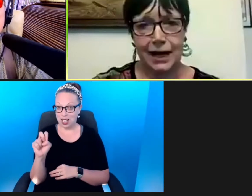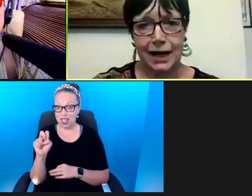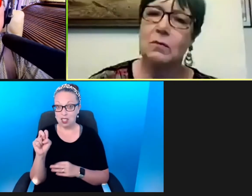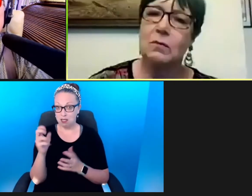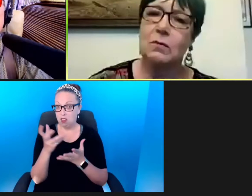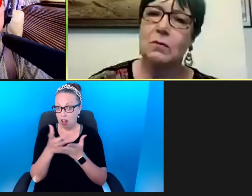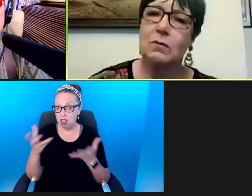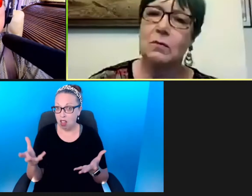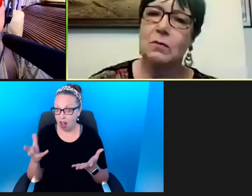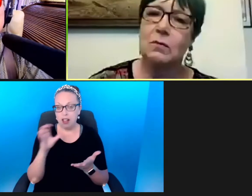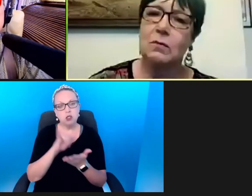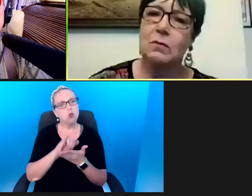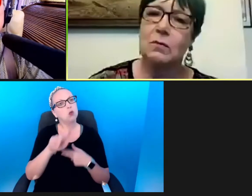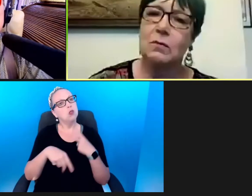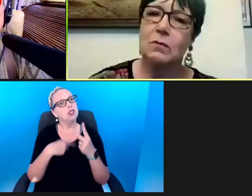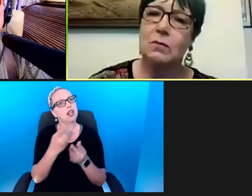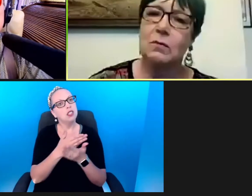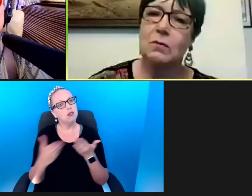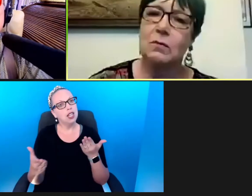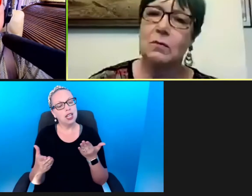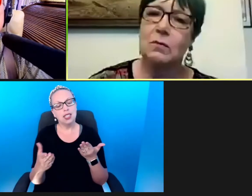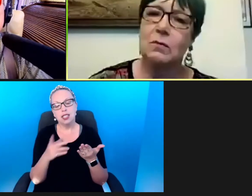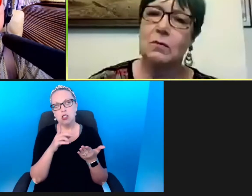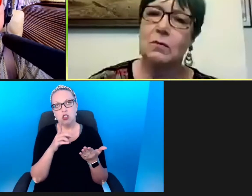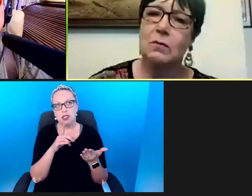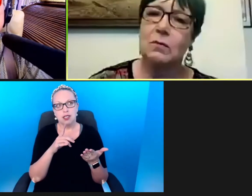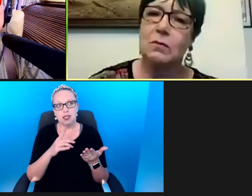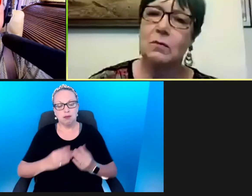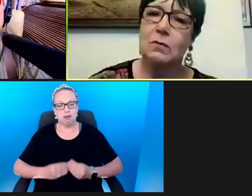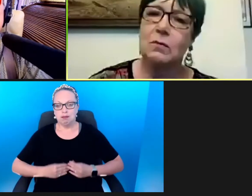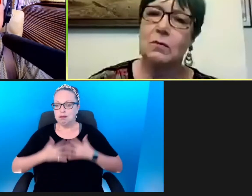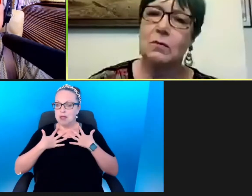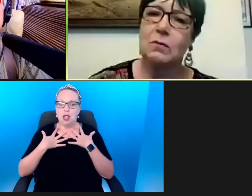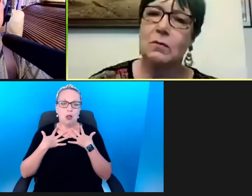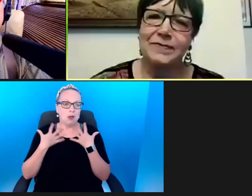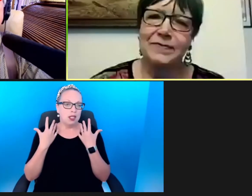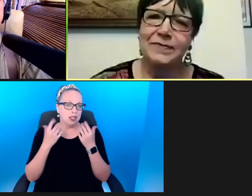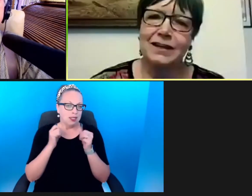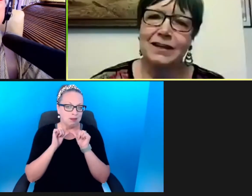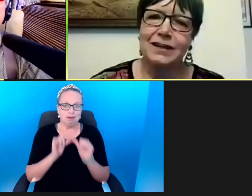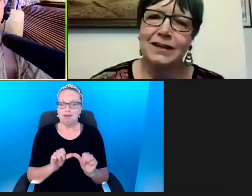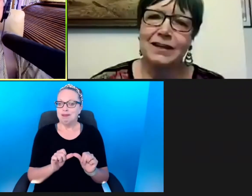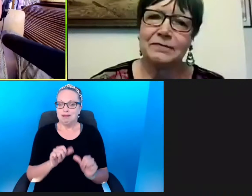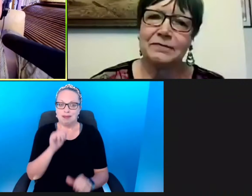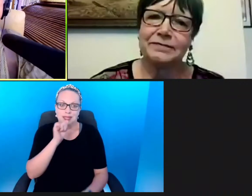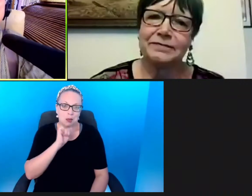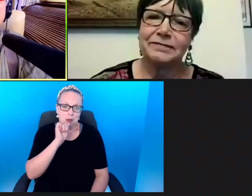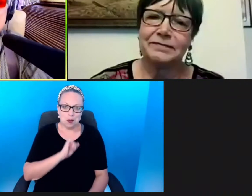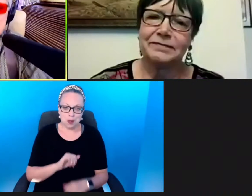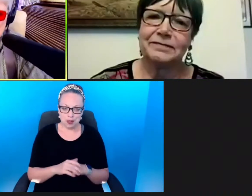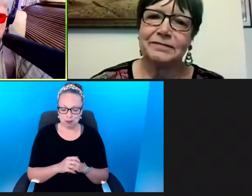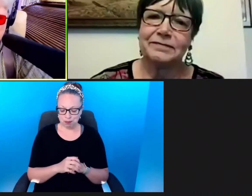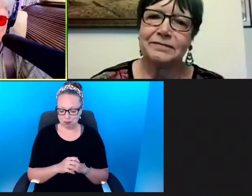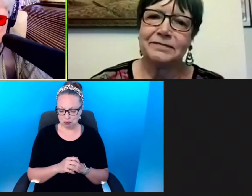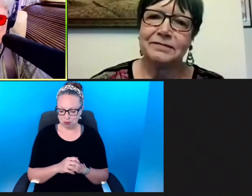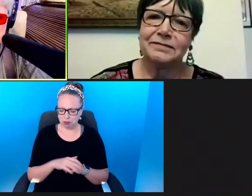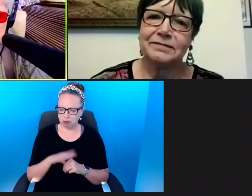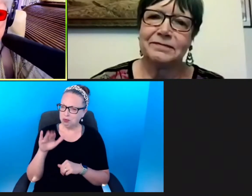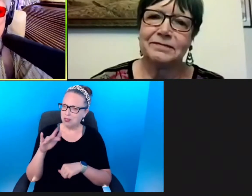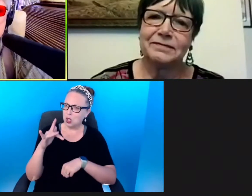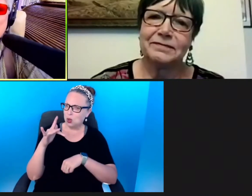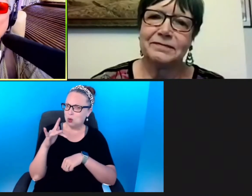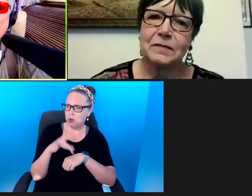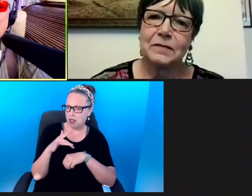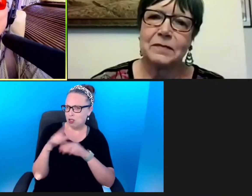so those are the kinds of things that keep me going. You know, you've touched on so many